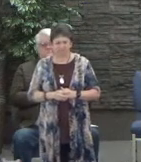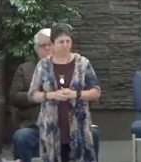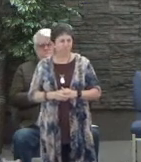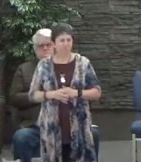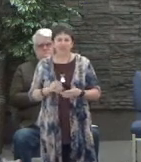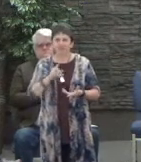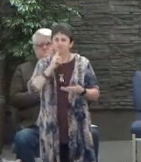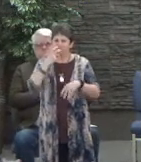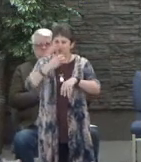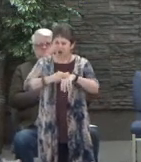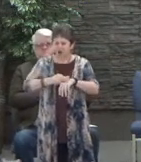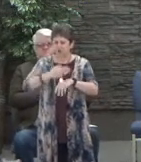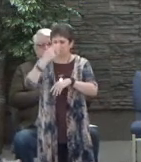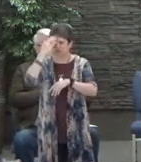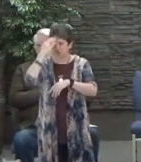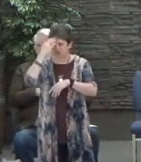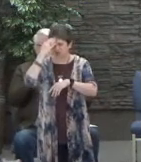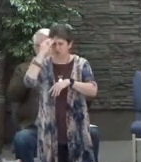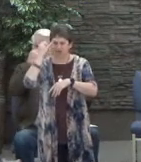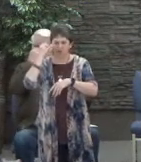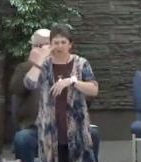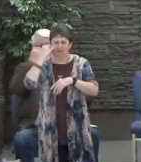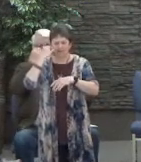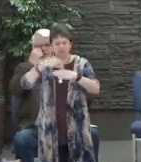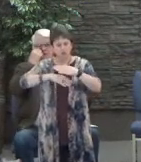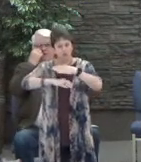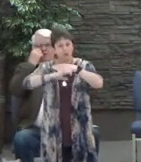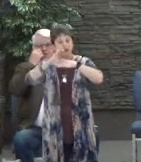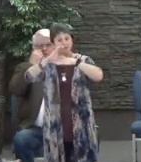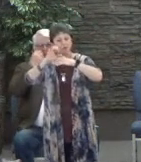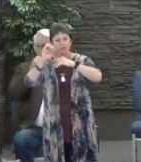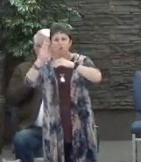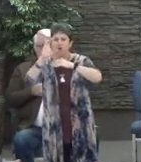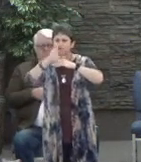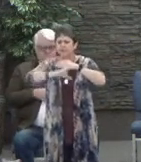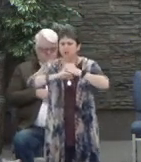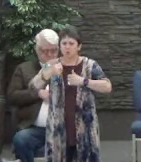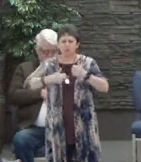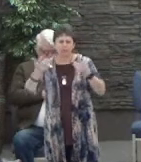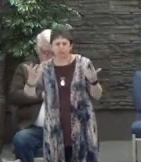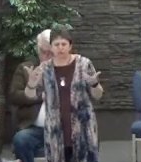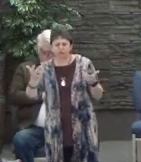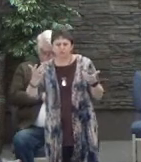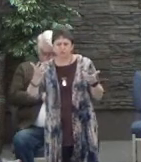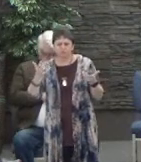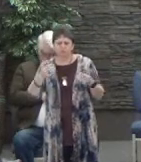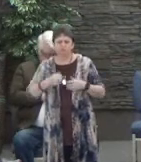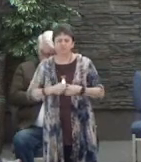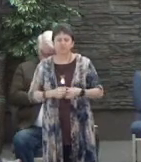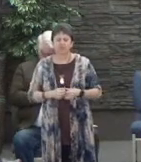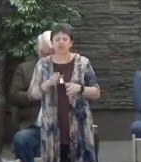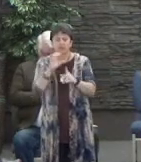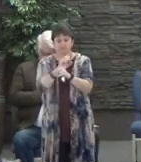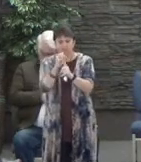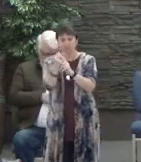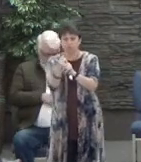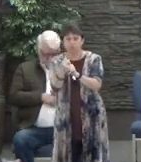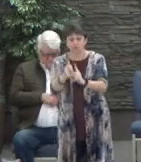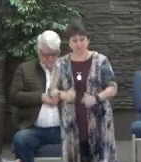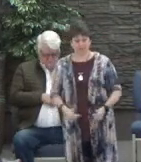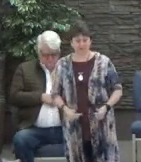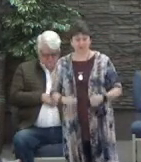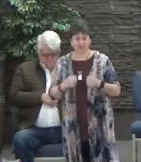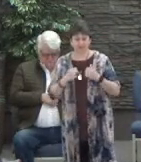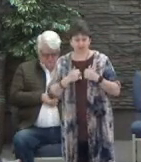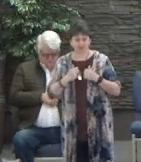And it's really hard to tell which is going on. Is the sun rising or is the sun setting? There are situations in life